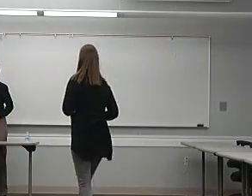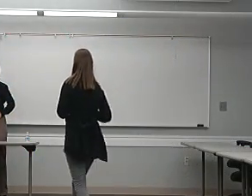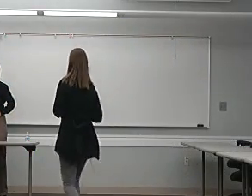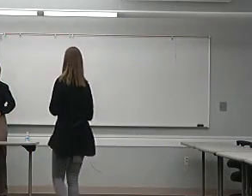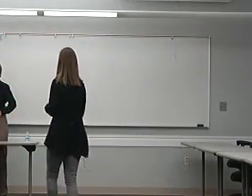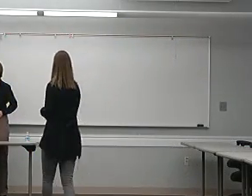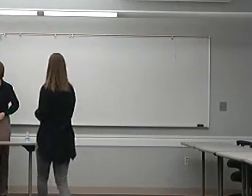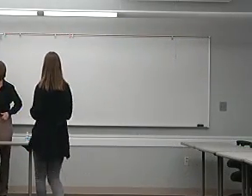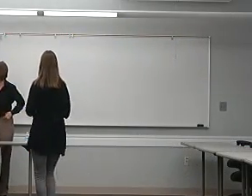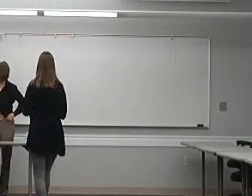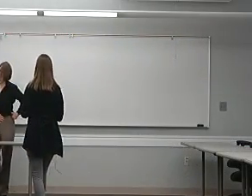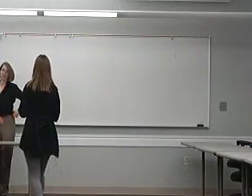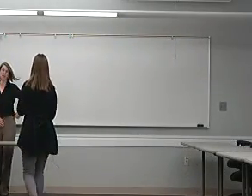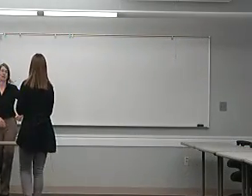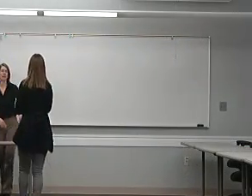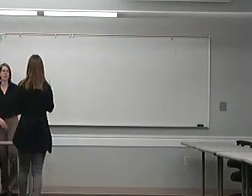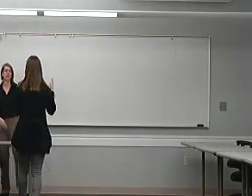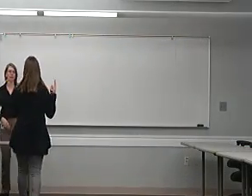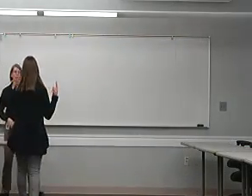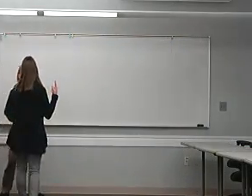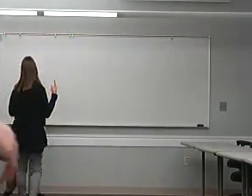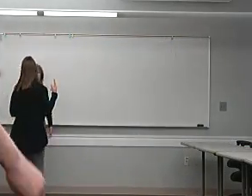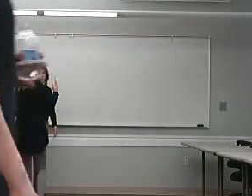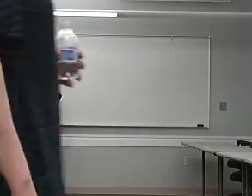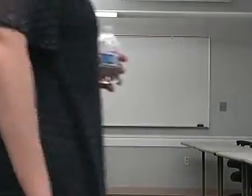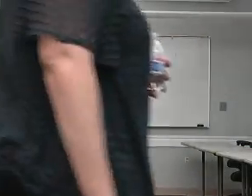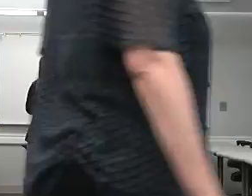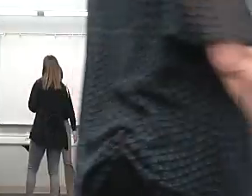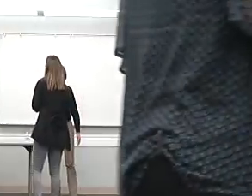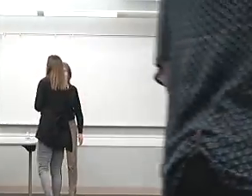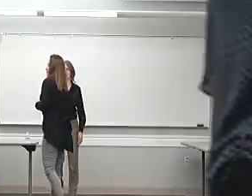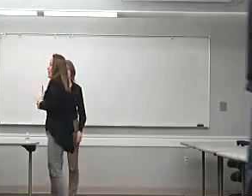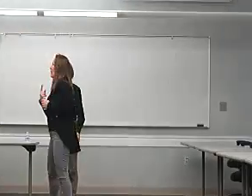is that cool? We're going to move this way, and that way if people...